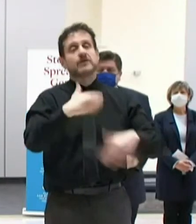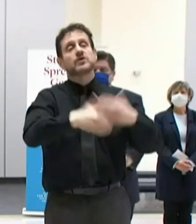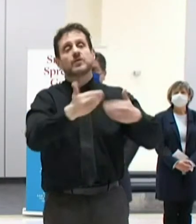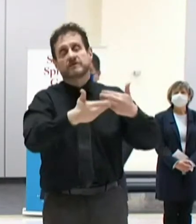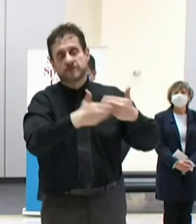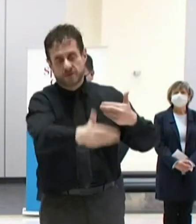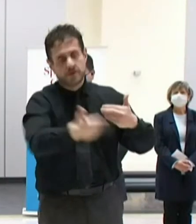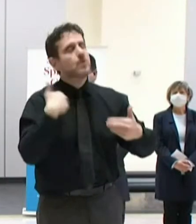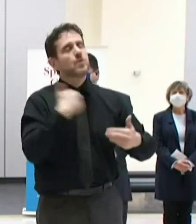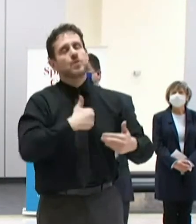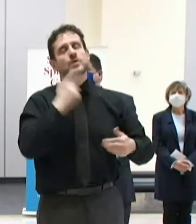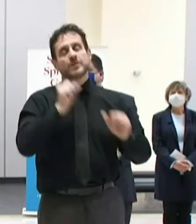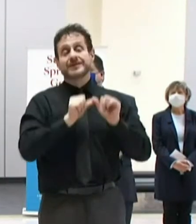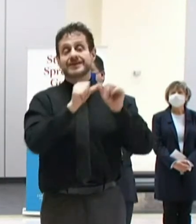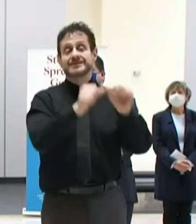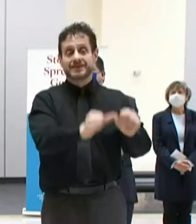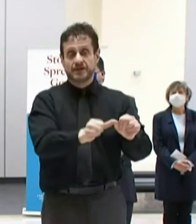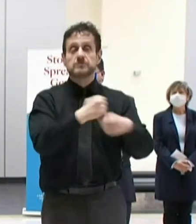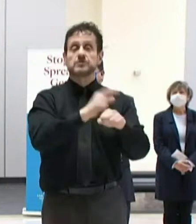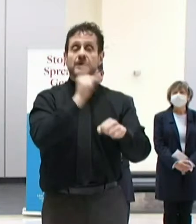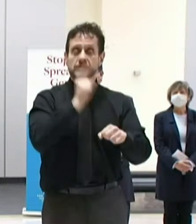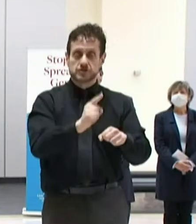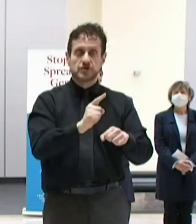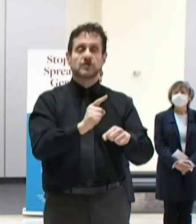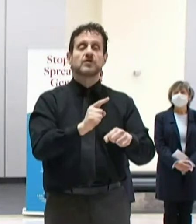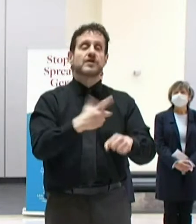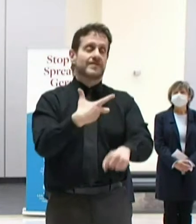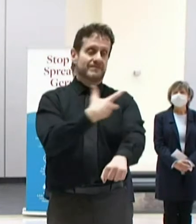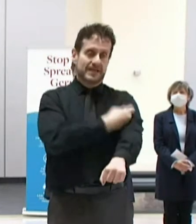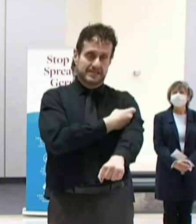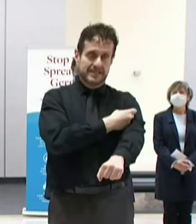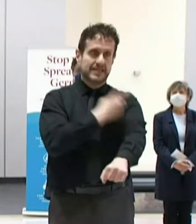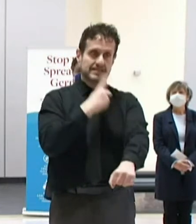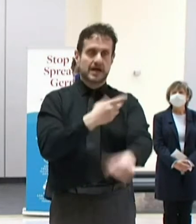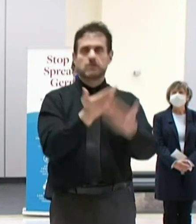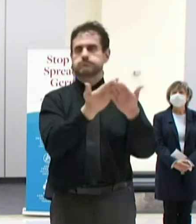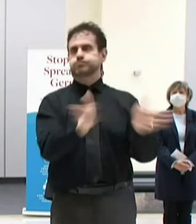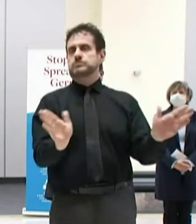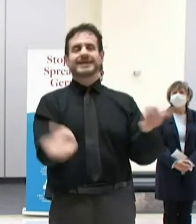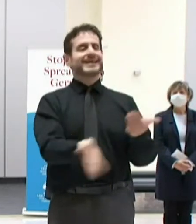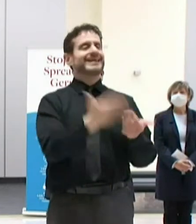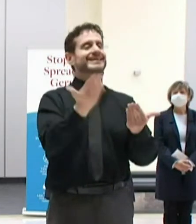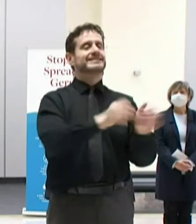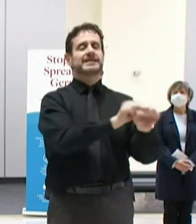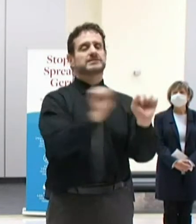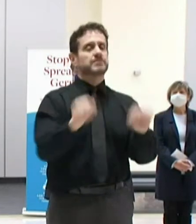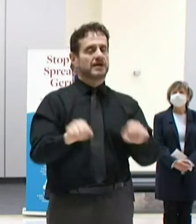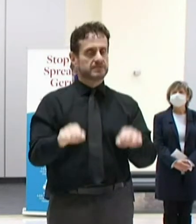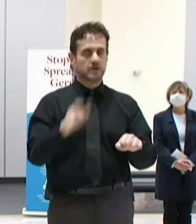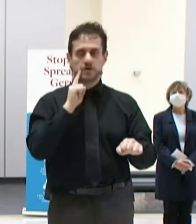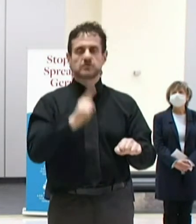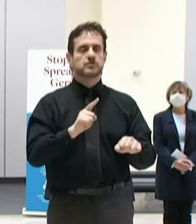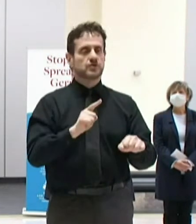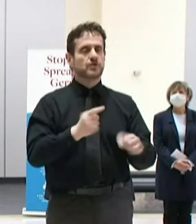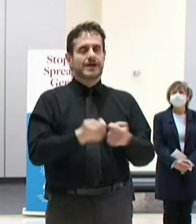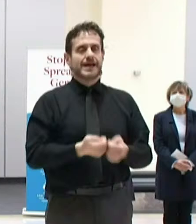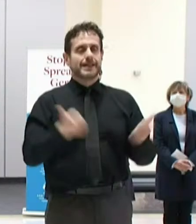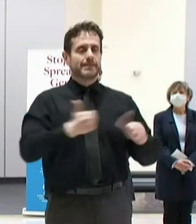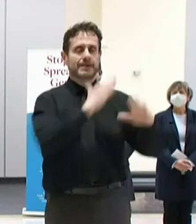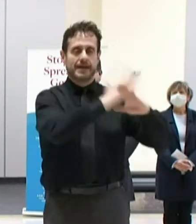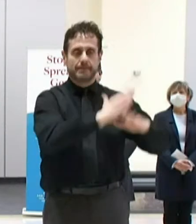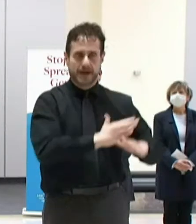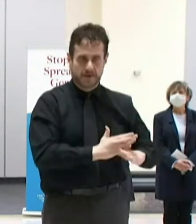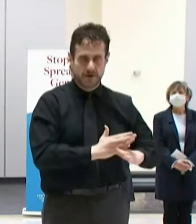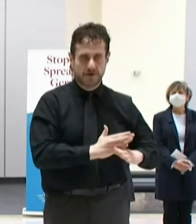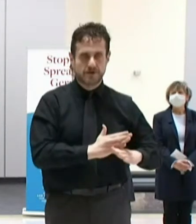forward, we will continue to make vaccines as accessible as possible to just erase barriers and obstacles so that people